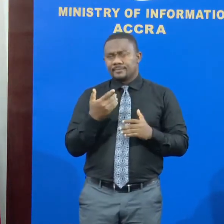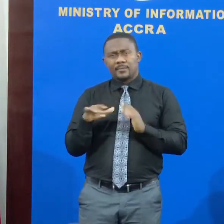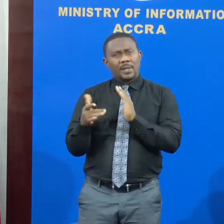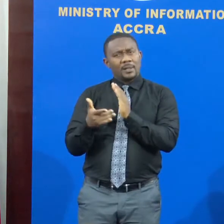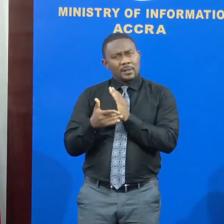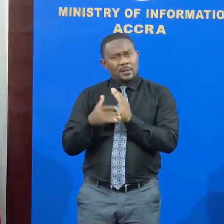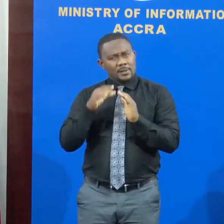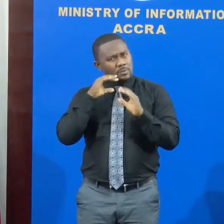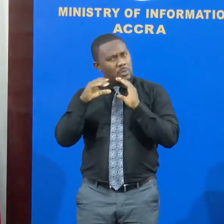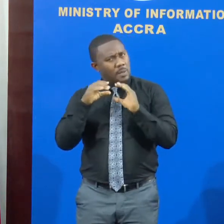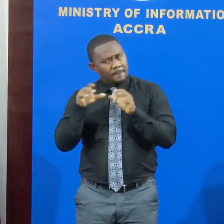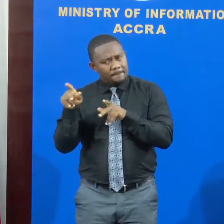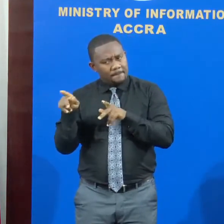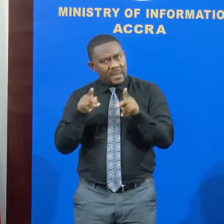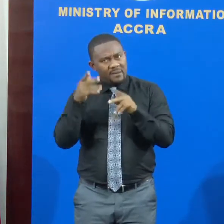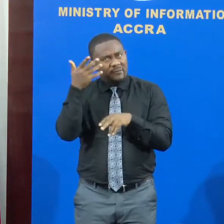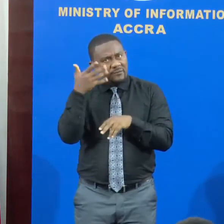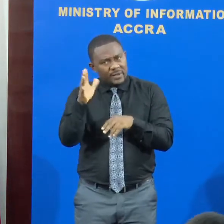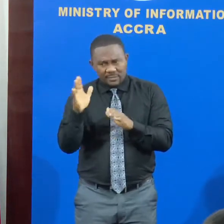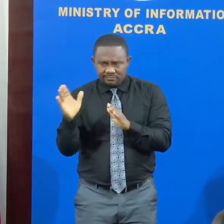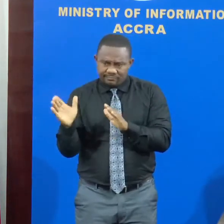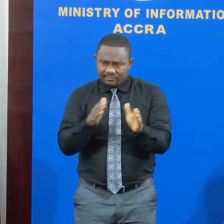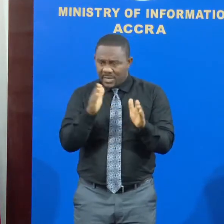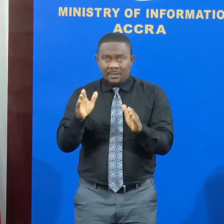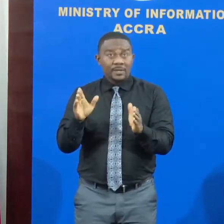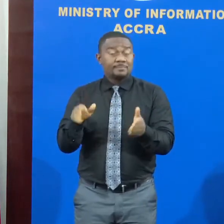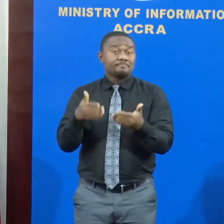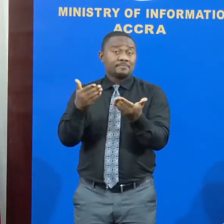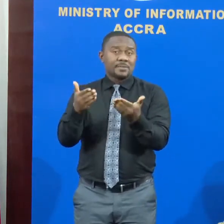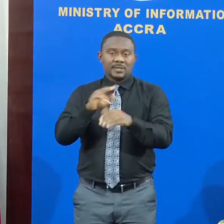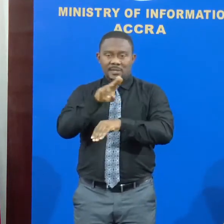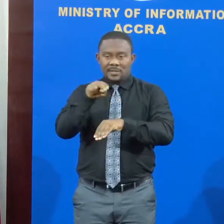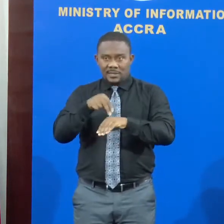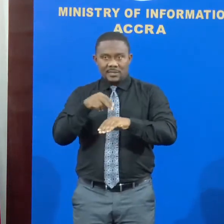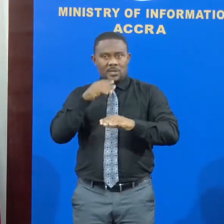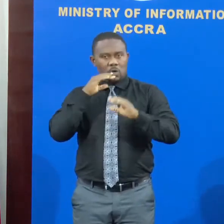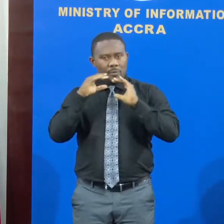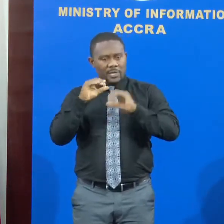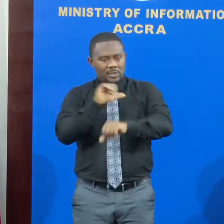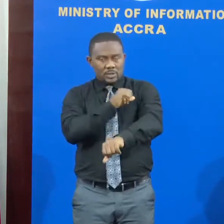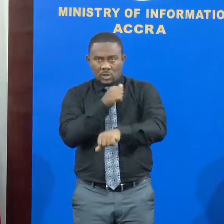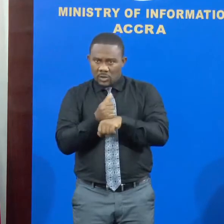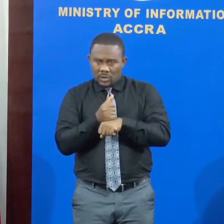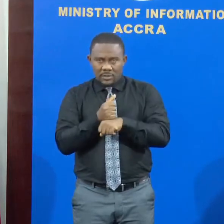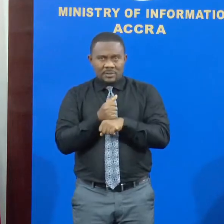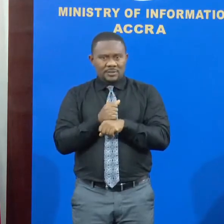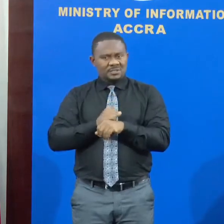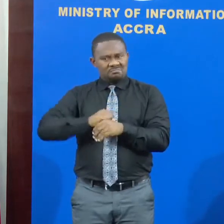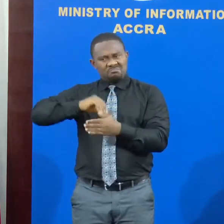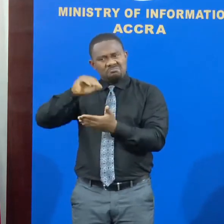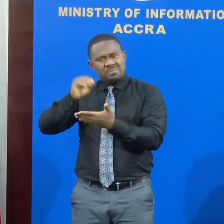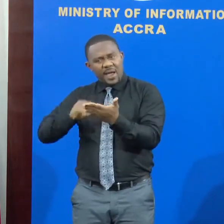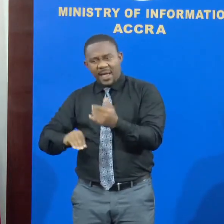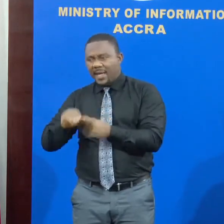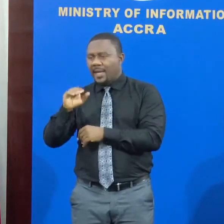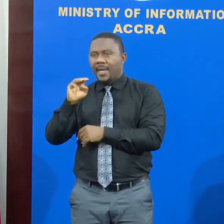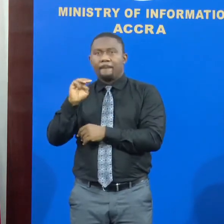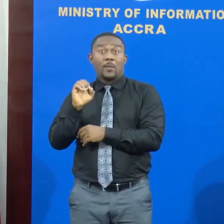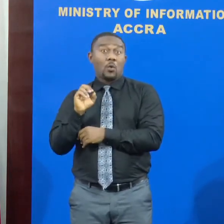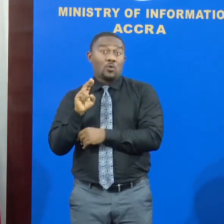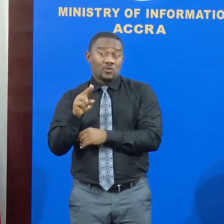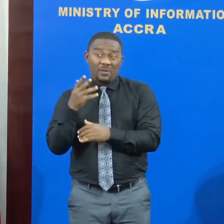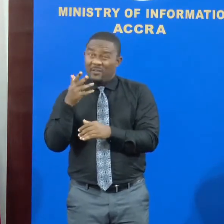and communications plans have been prepared and presented to the National Communications Authority. Draft memorandum of understanding for verification